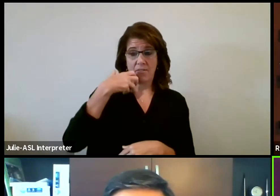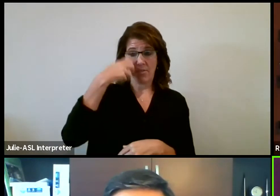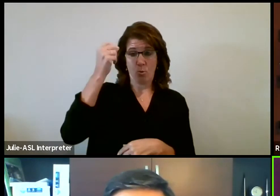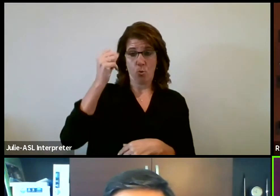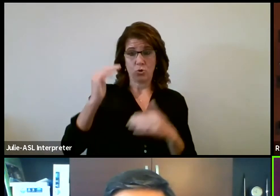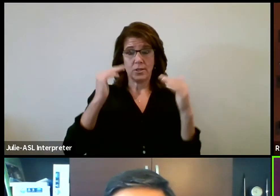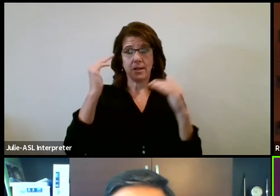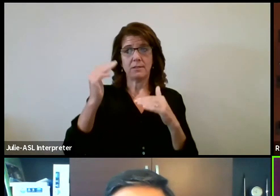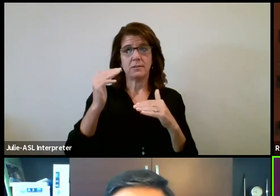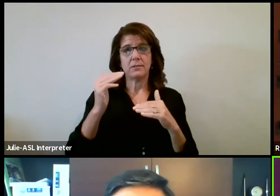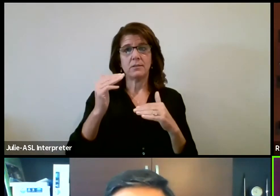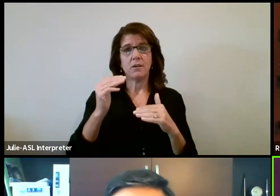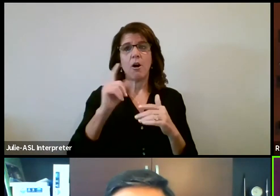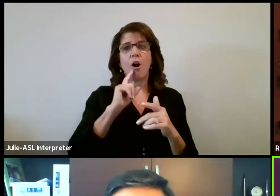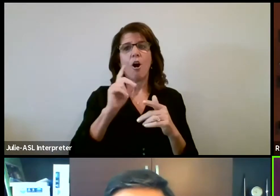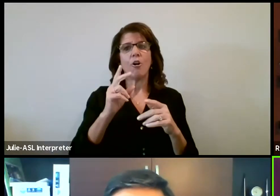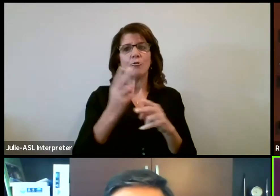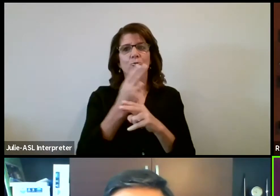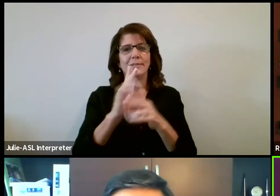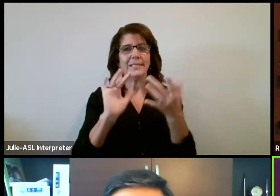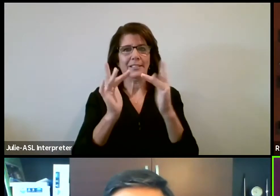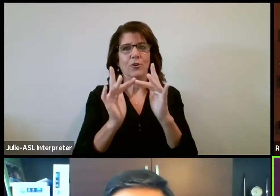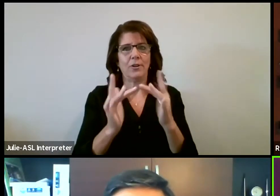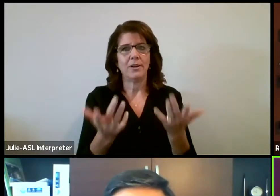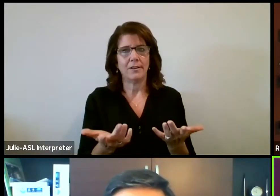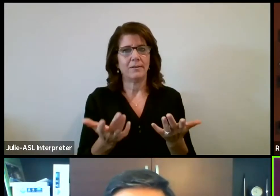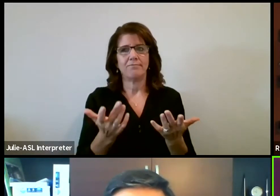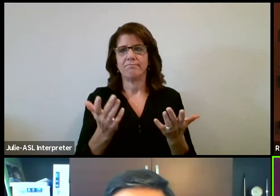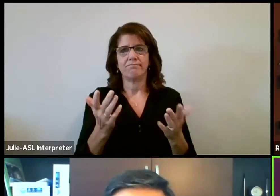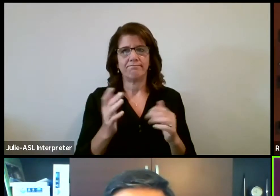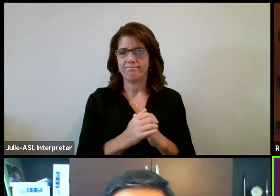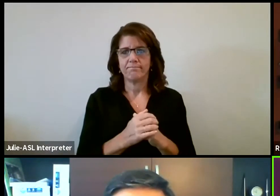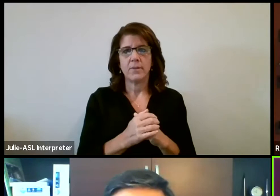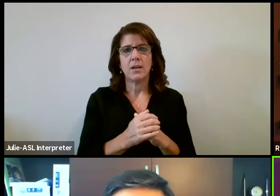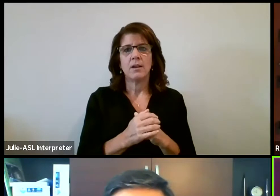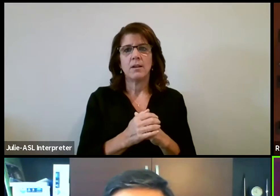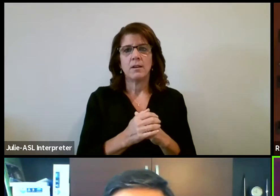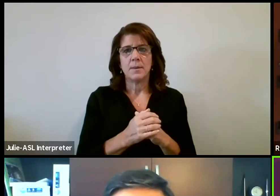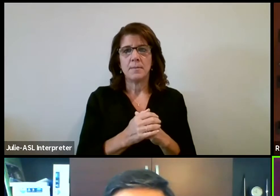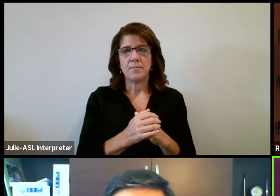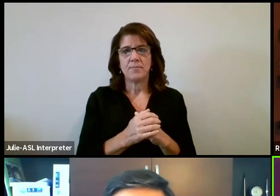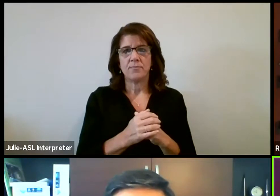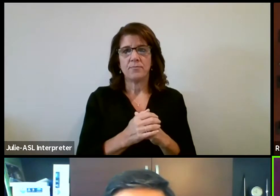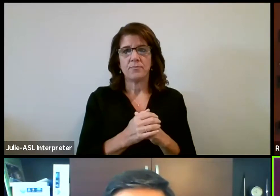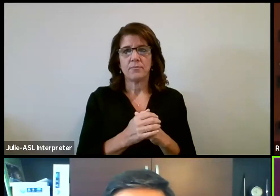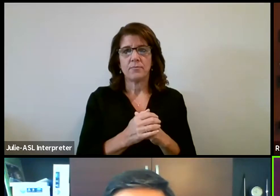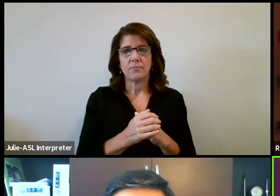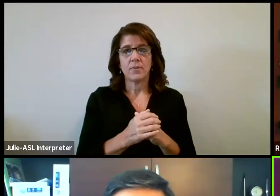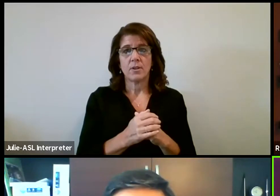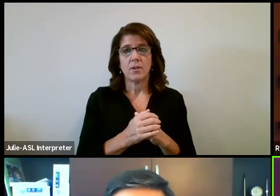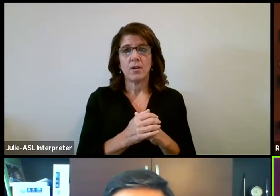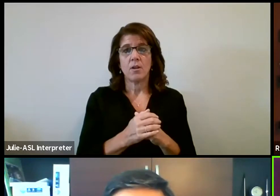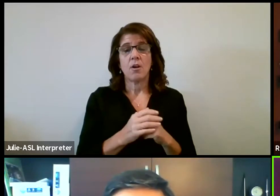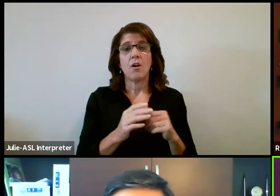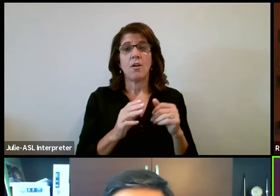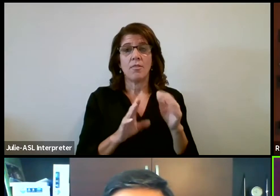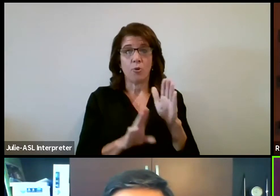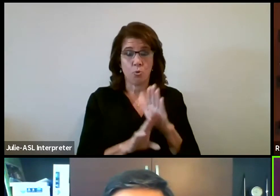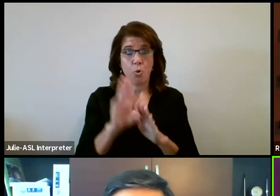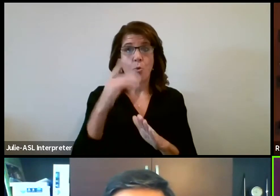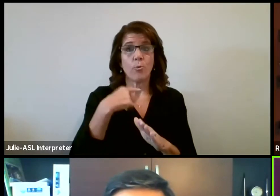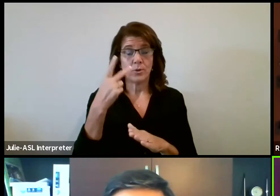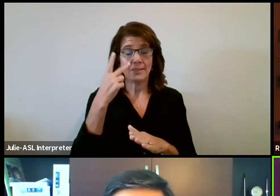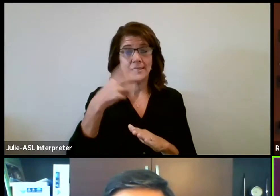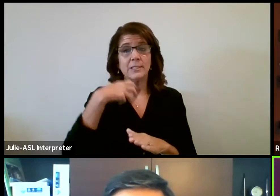are digitally connected, right? And a lot of the growth that we're seeing in older adults